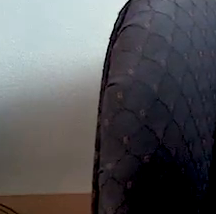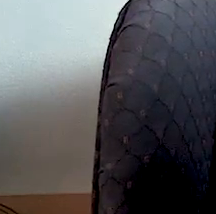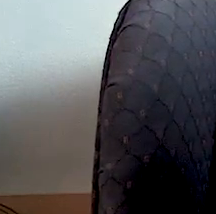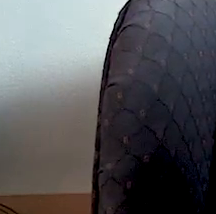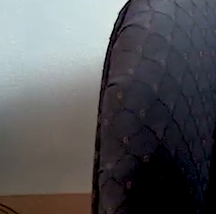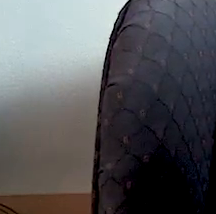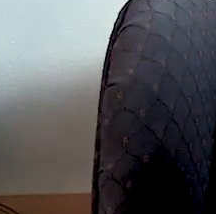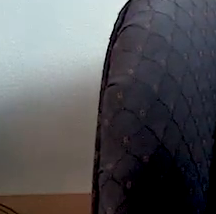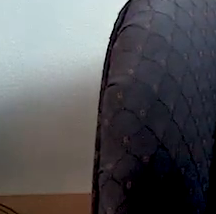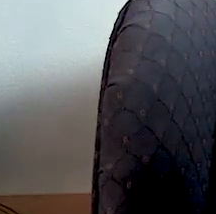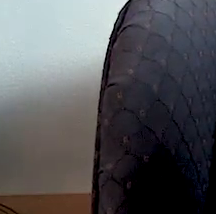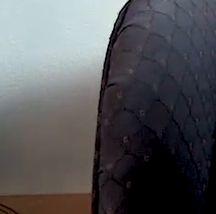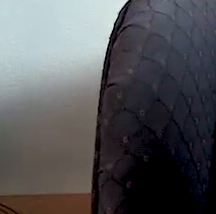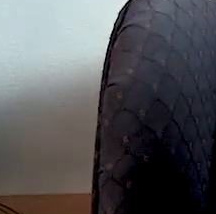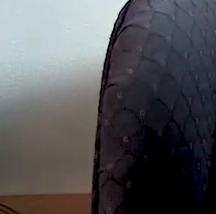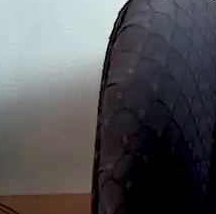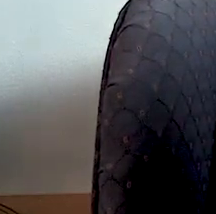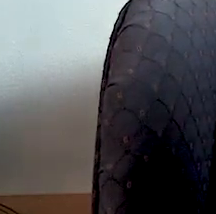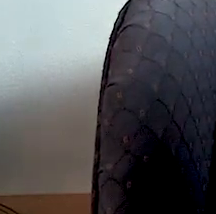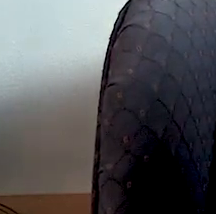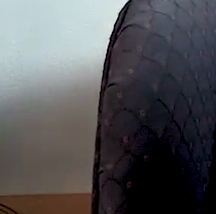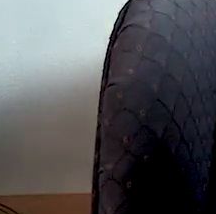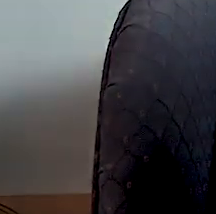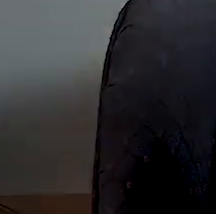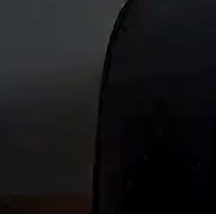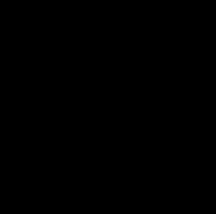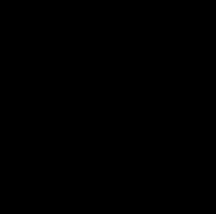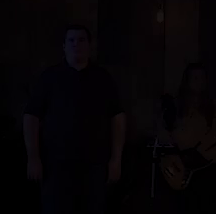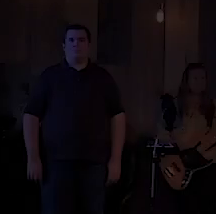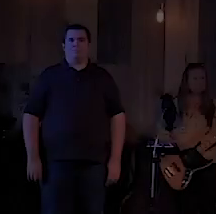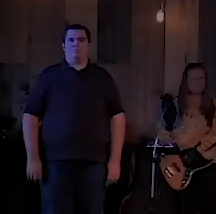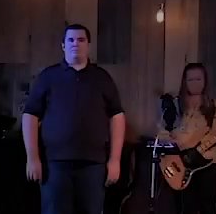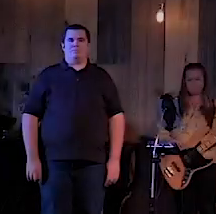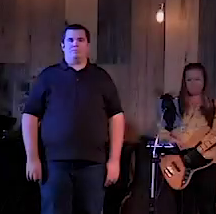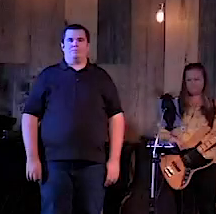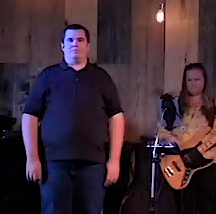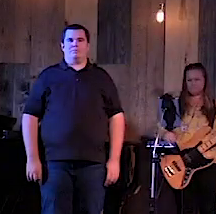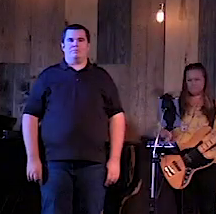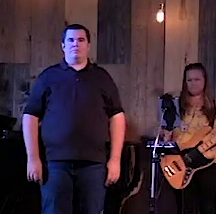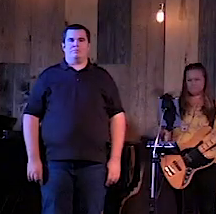learn more about us. Now, let's continue to worship together.